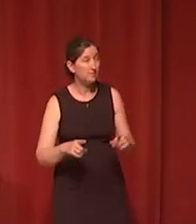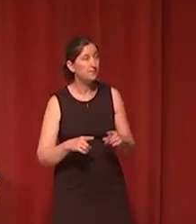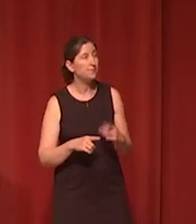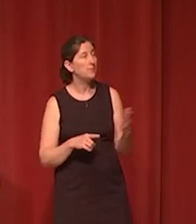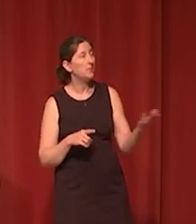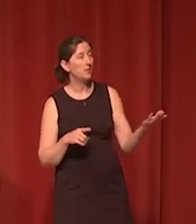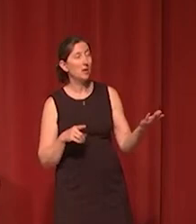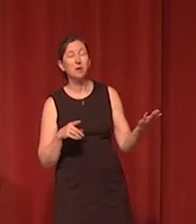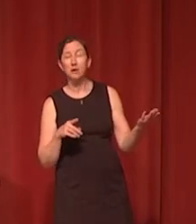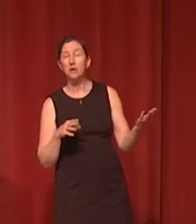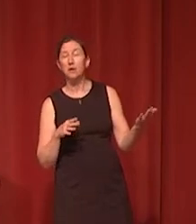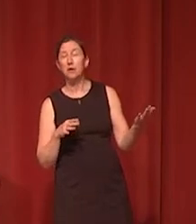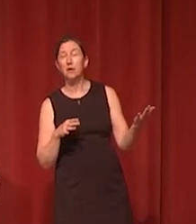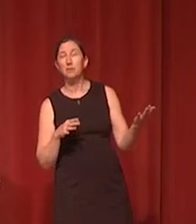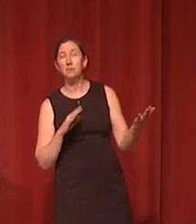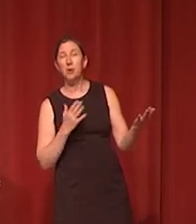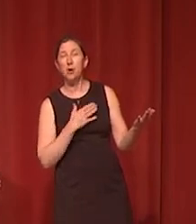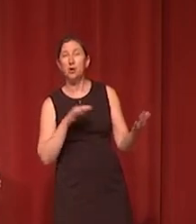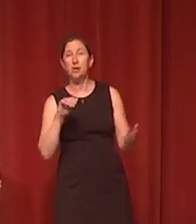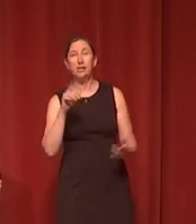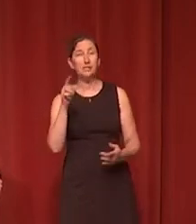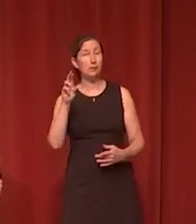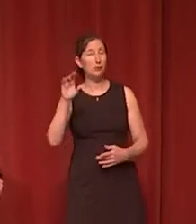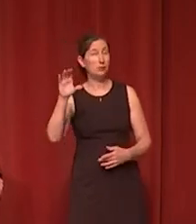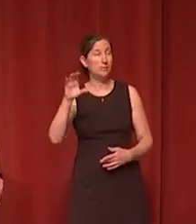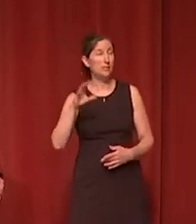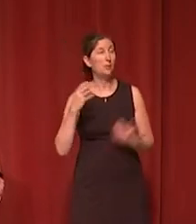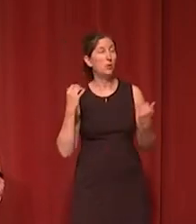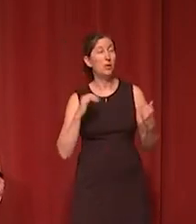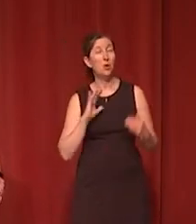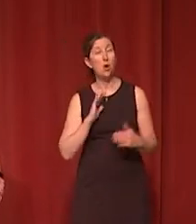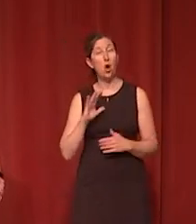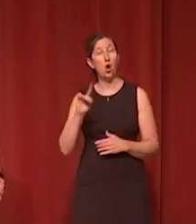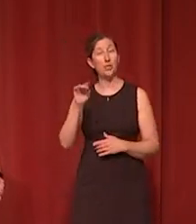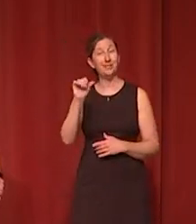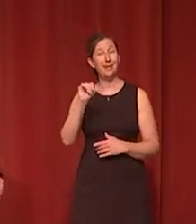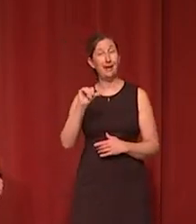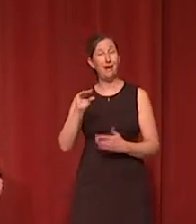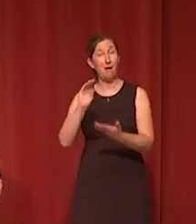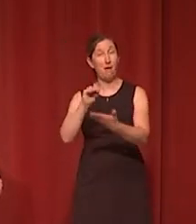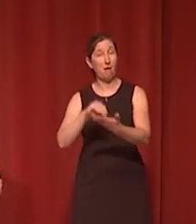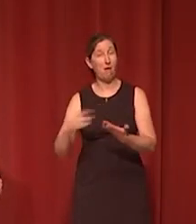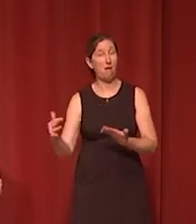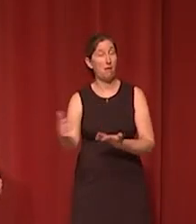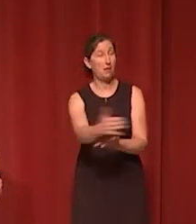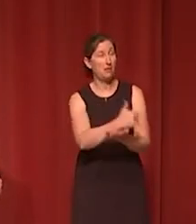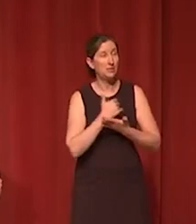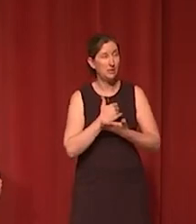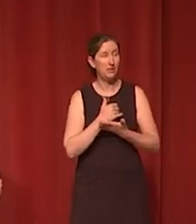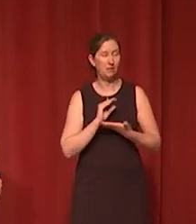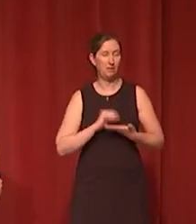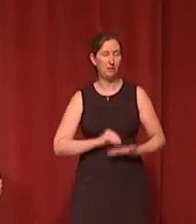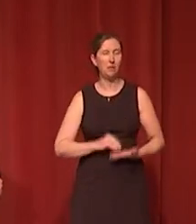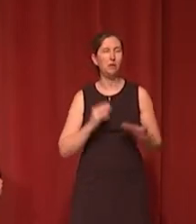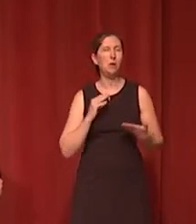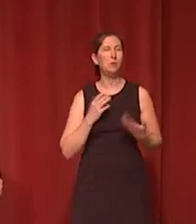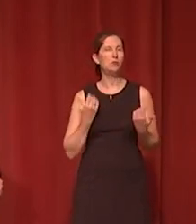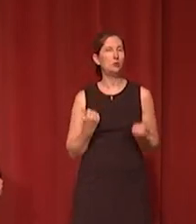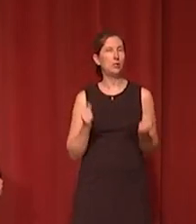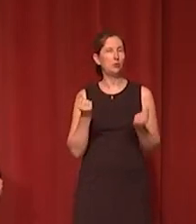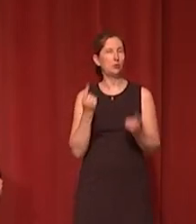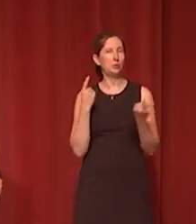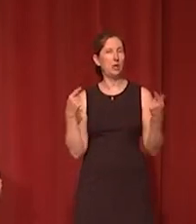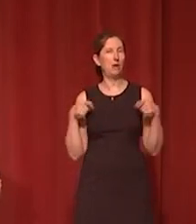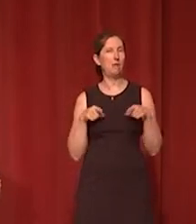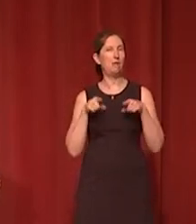mentioned, we're changing some of the data that we're collecting so we can better understand some of these conditions, like depression,